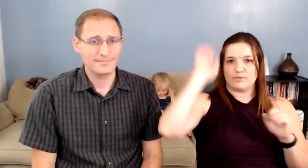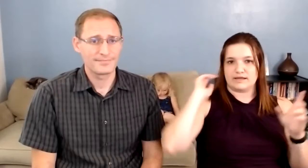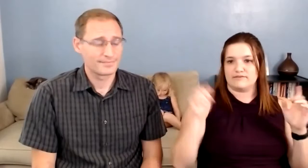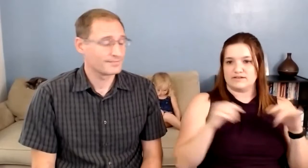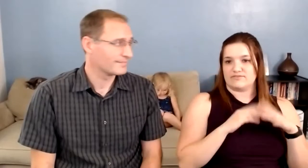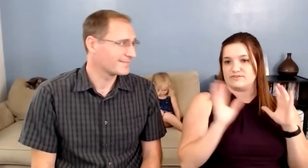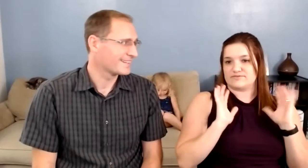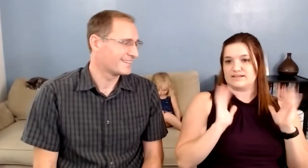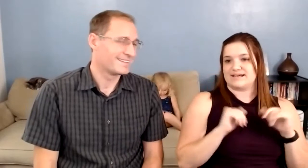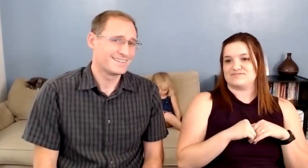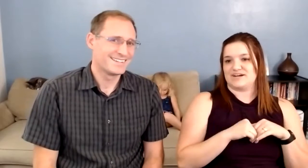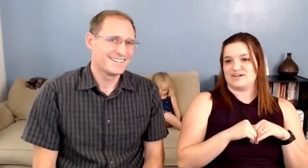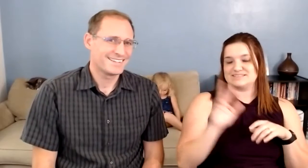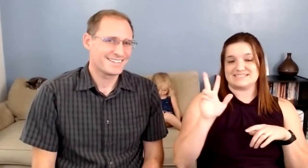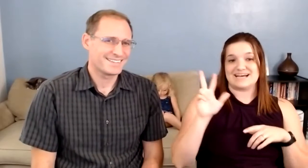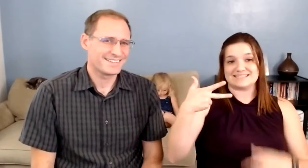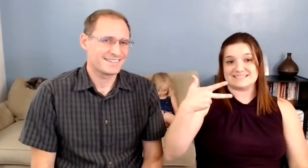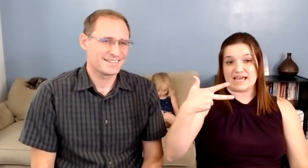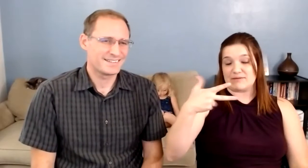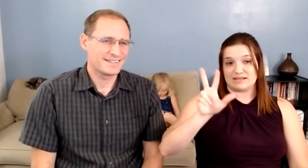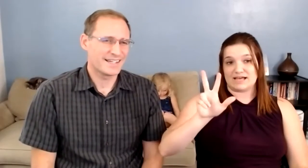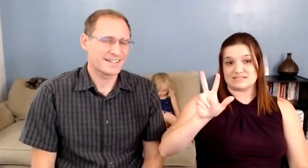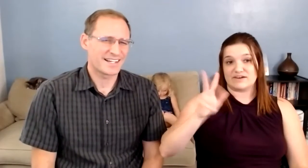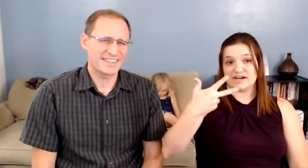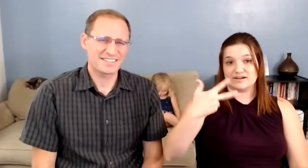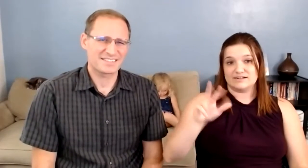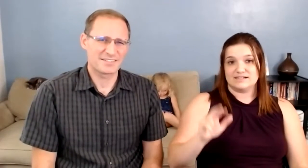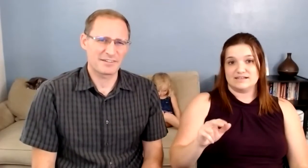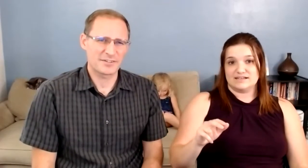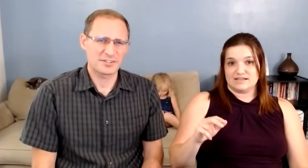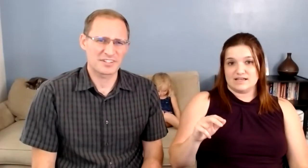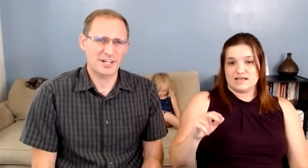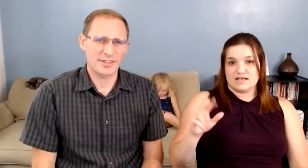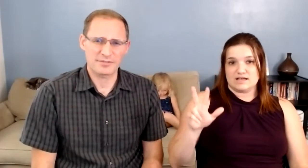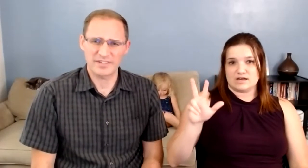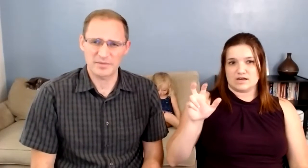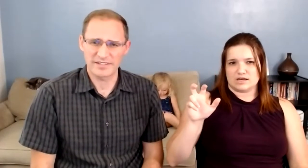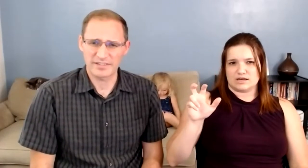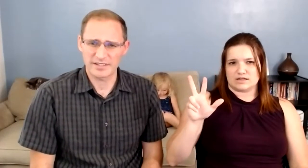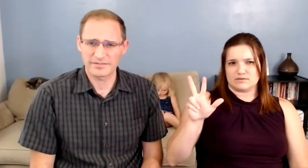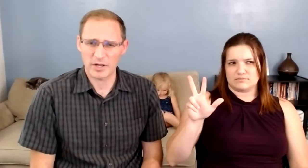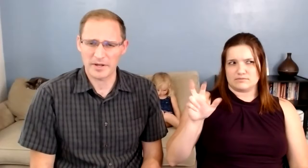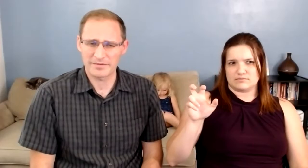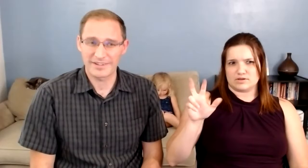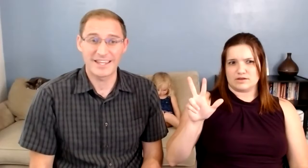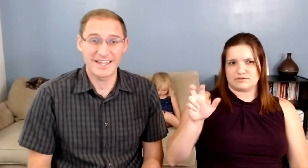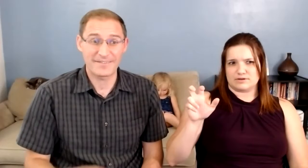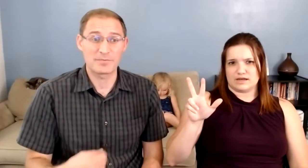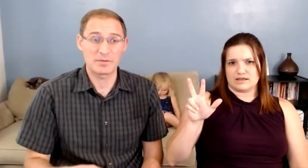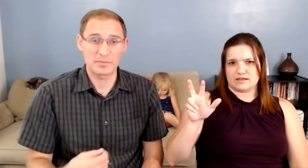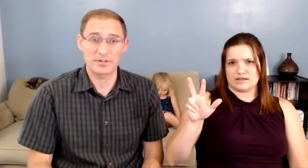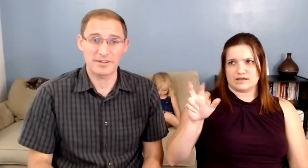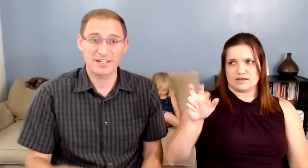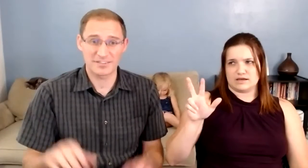other point of a different classifier because it's not the same classifier. Yeah, and I think it's referred to as claw 3 if I'm not, if I remember, claw if